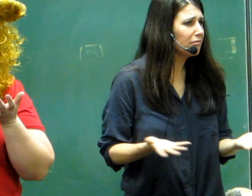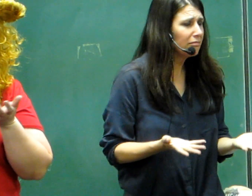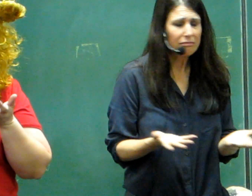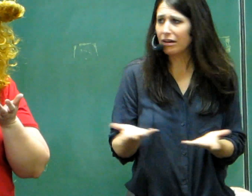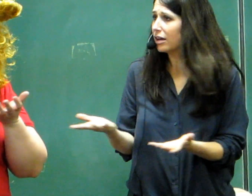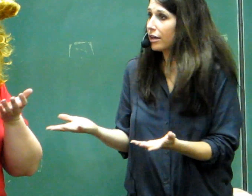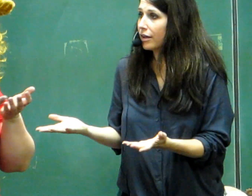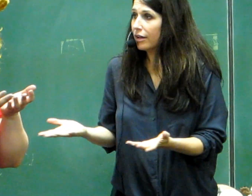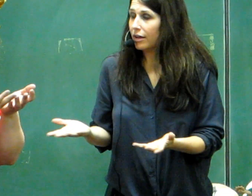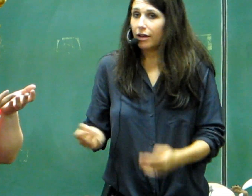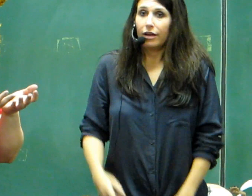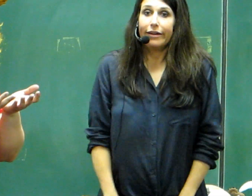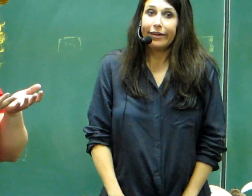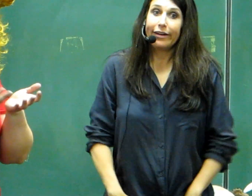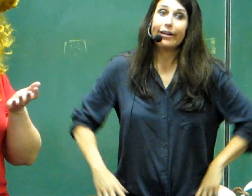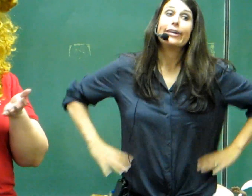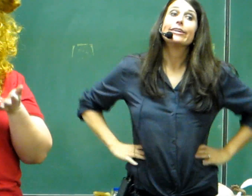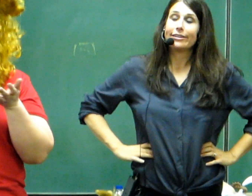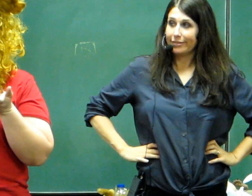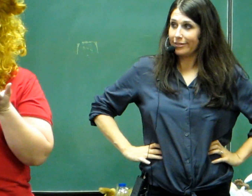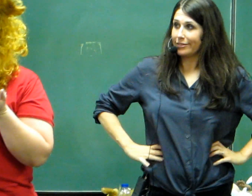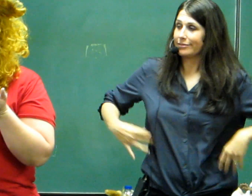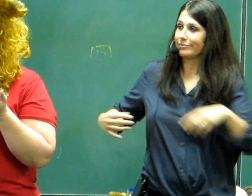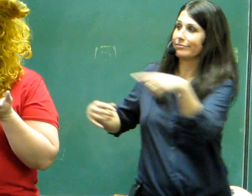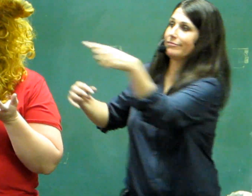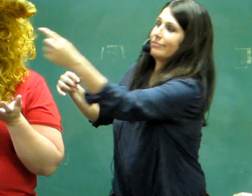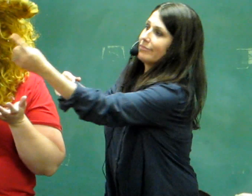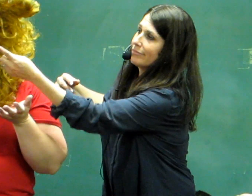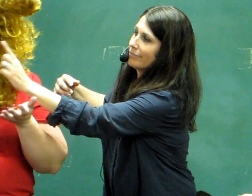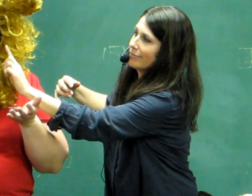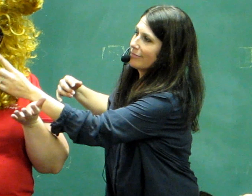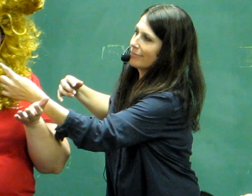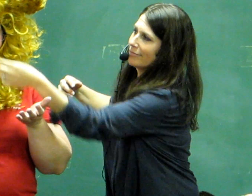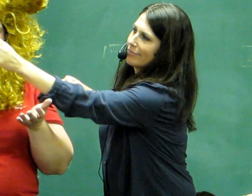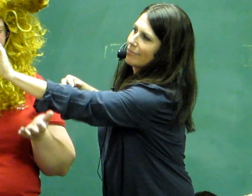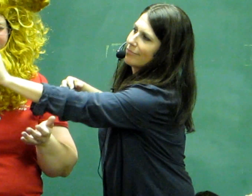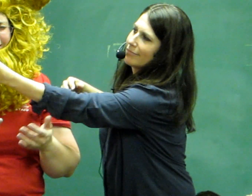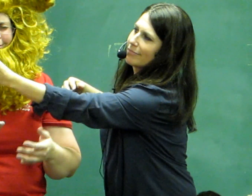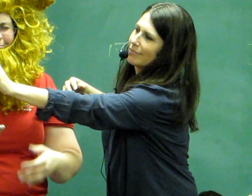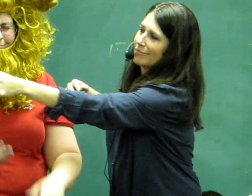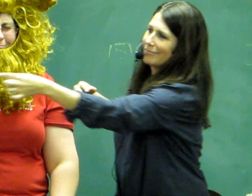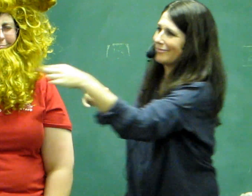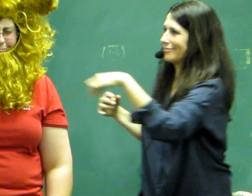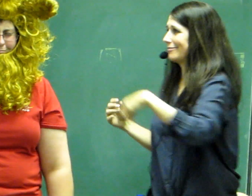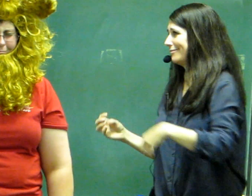But instead of looking for little Ted in more than one place, big old tears started pouring down his face.